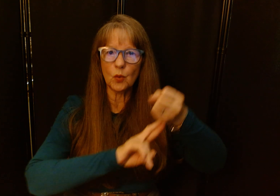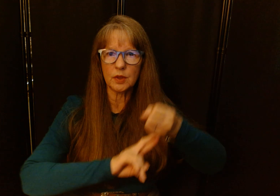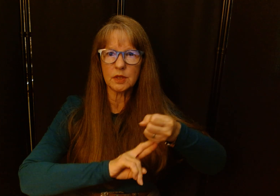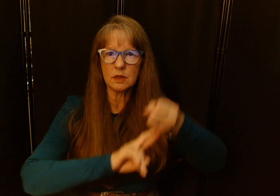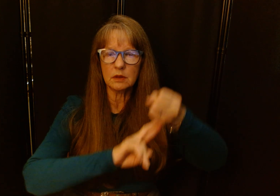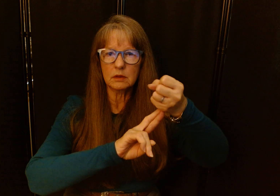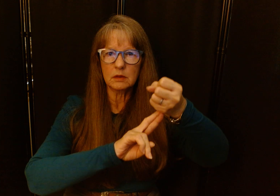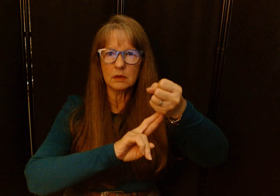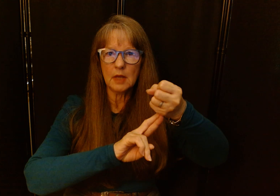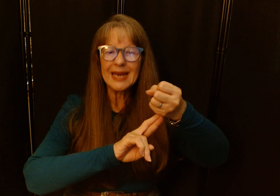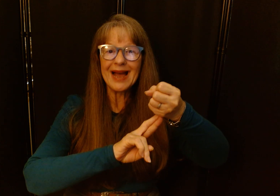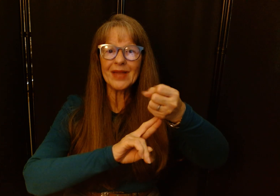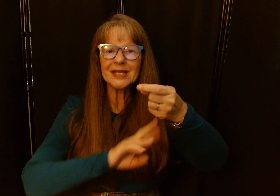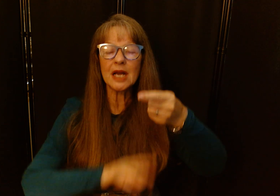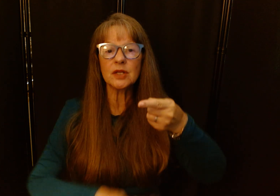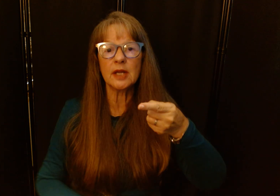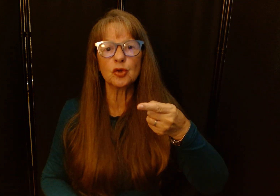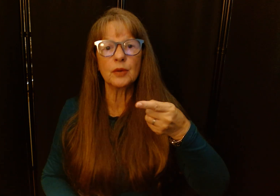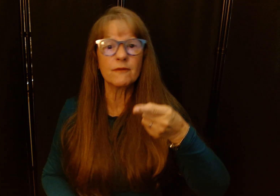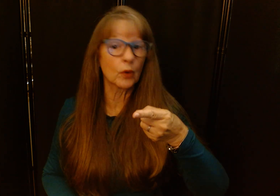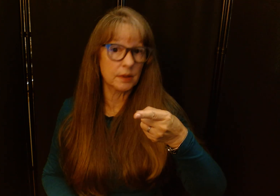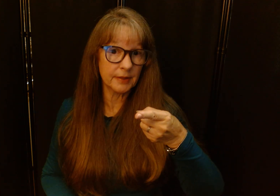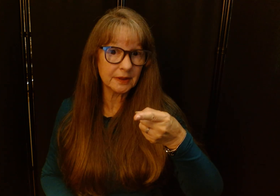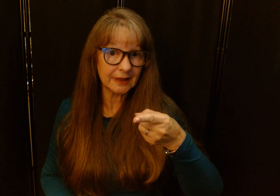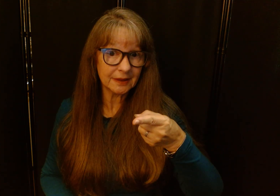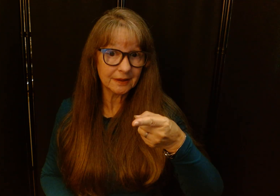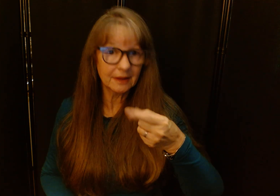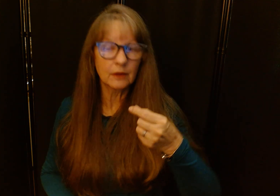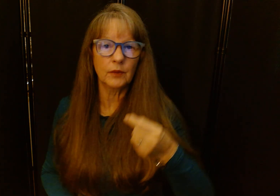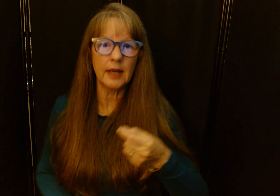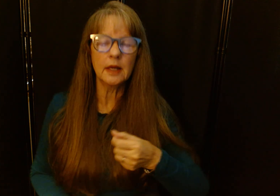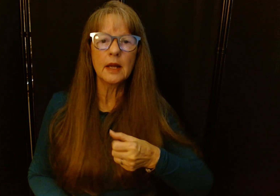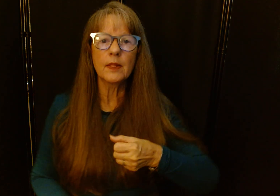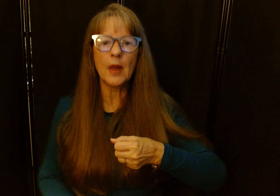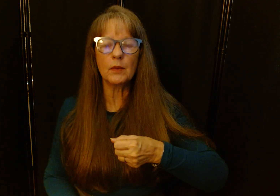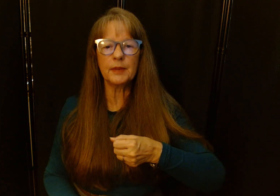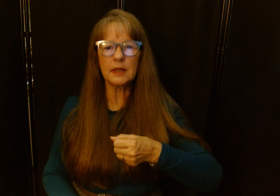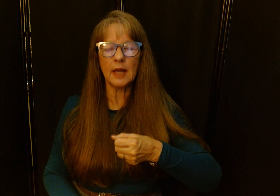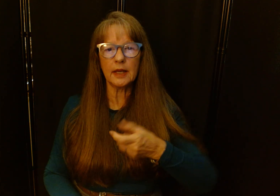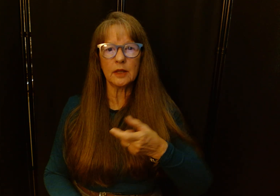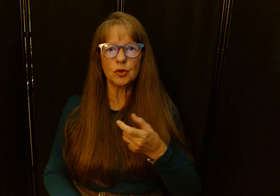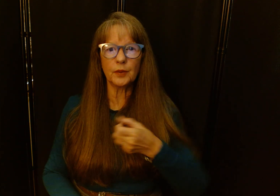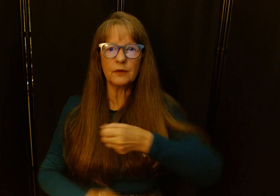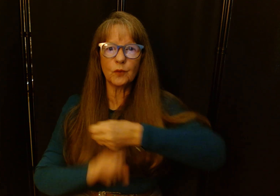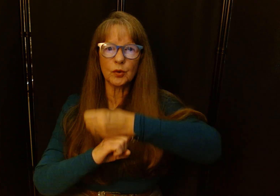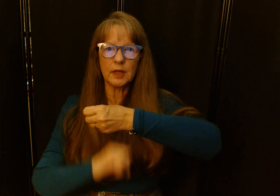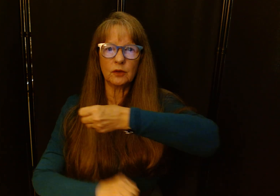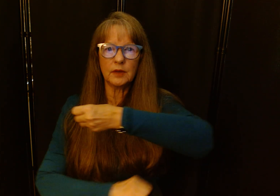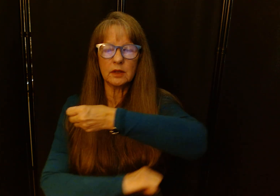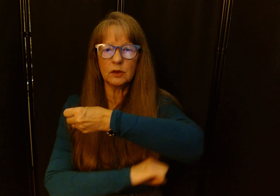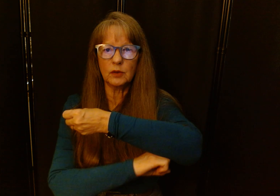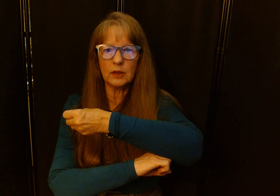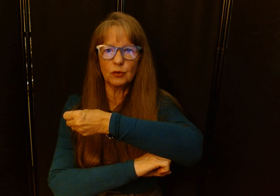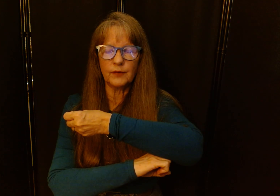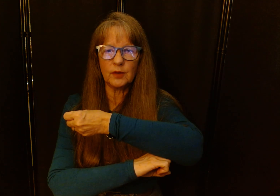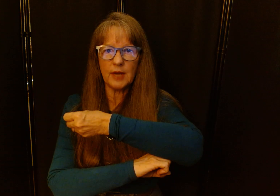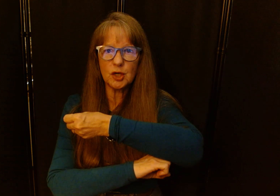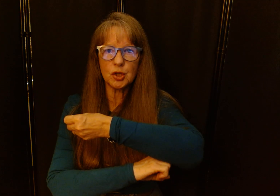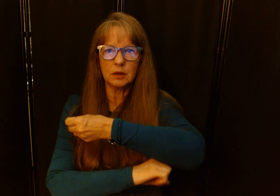reinforce. Now that's not to reinforce a building, right? That would be like to reinforce, like you get your foundation